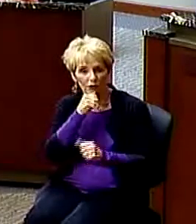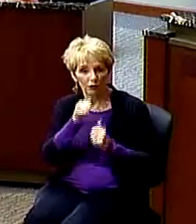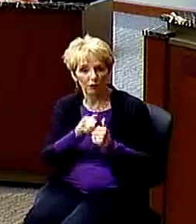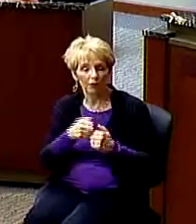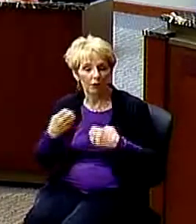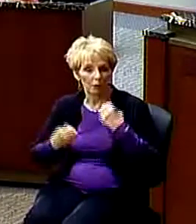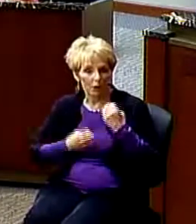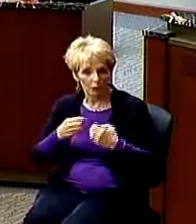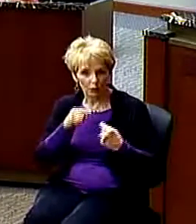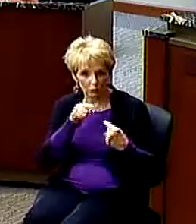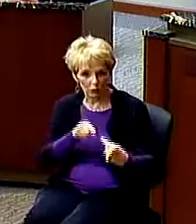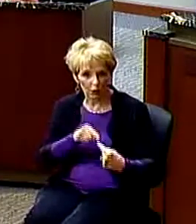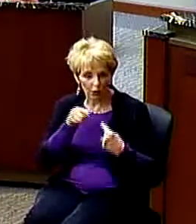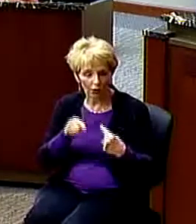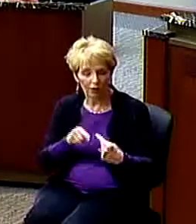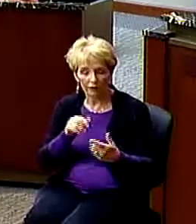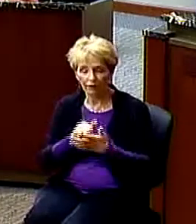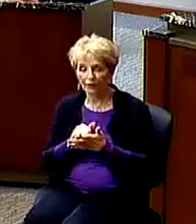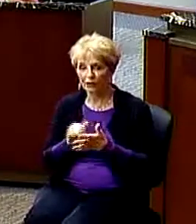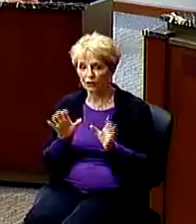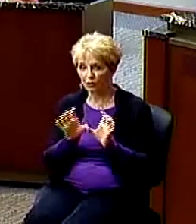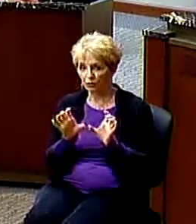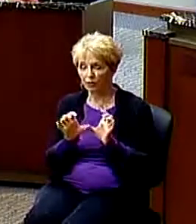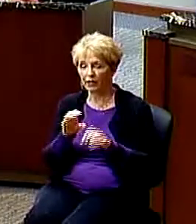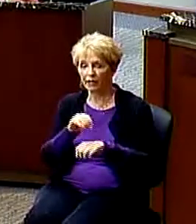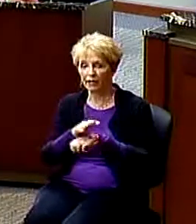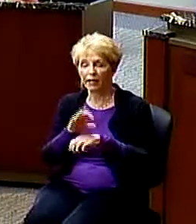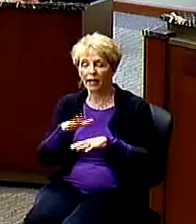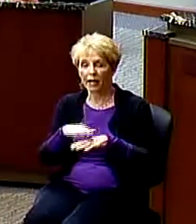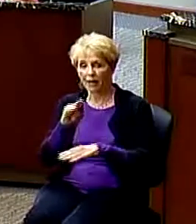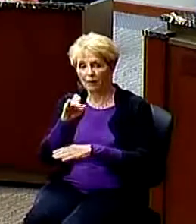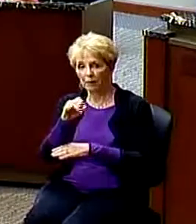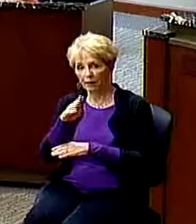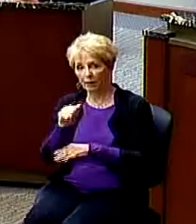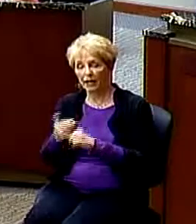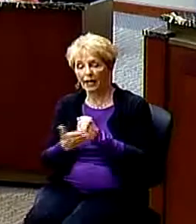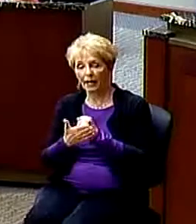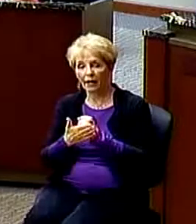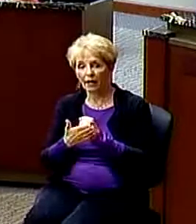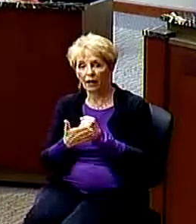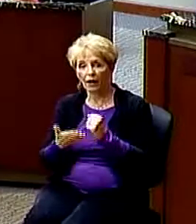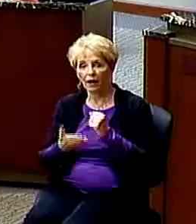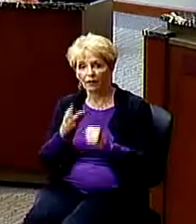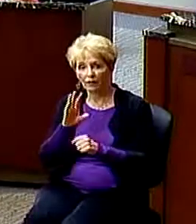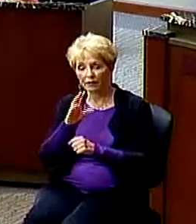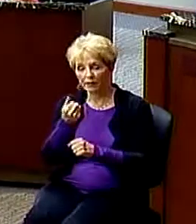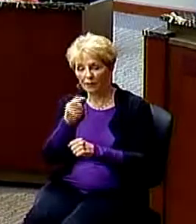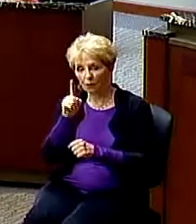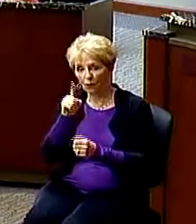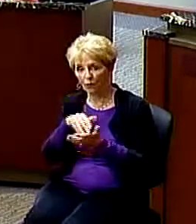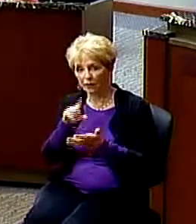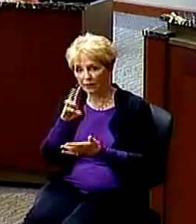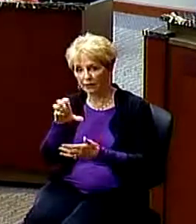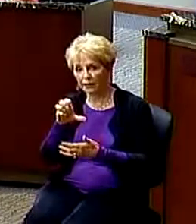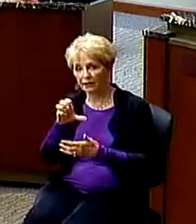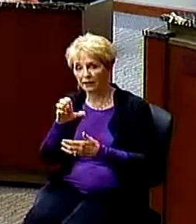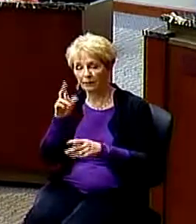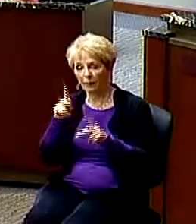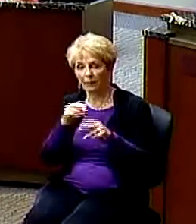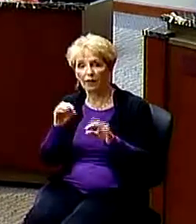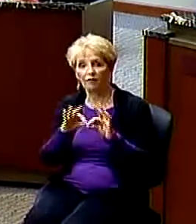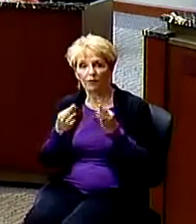struggle. The five certified counselors at Mimosa have aided over 1,600 individuals and families during this